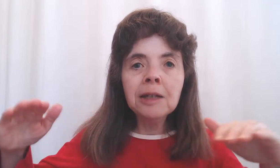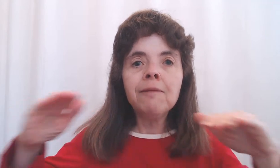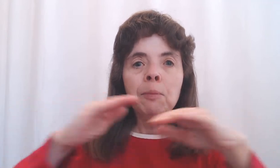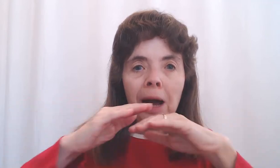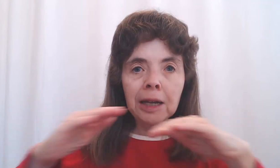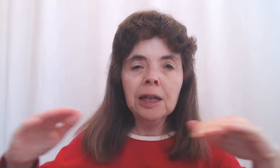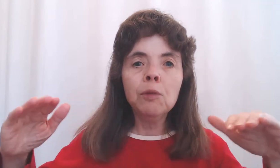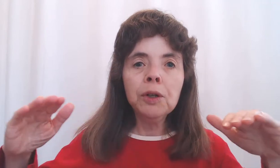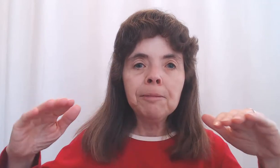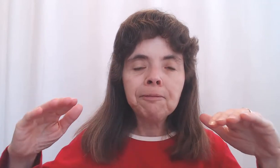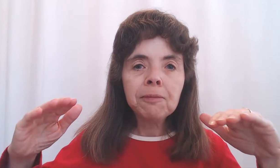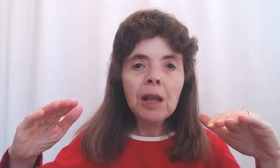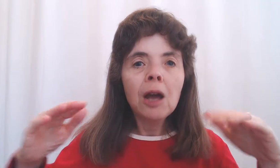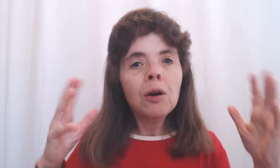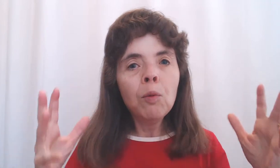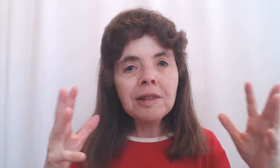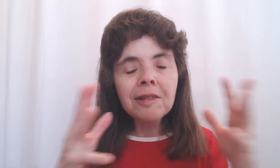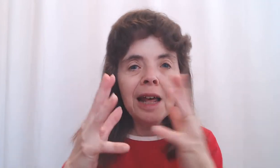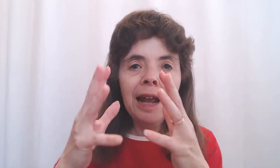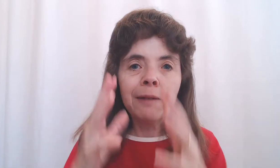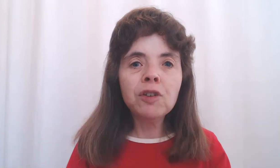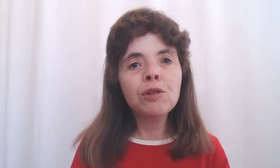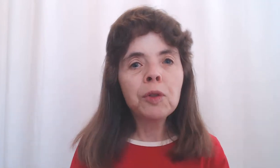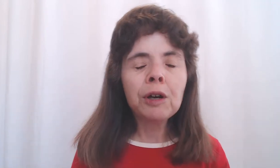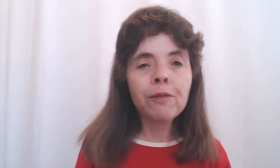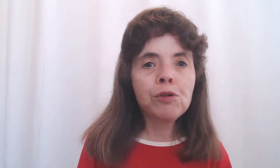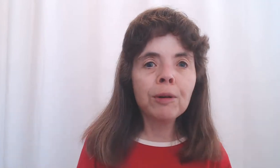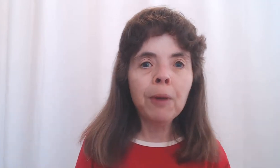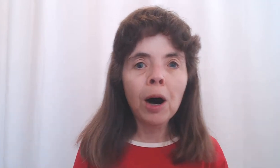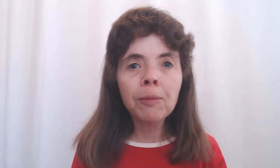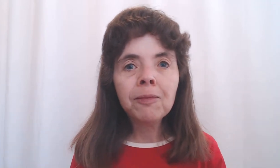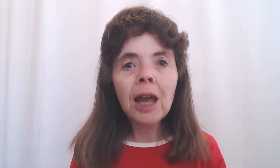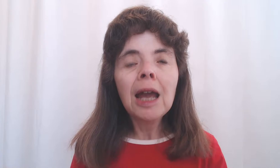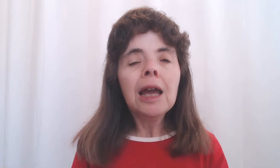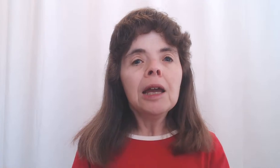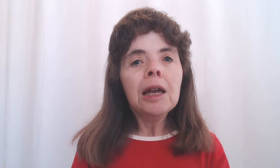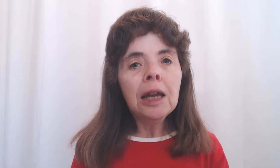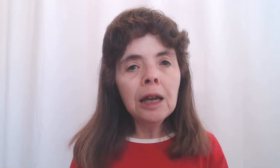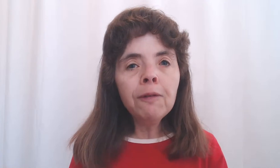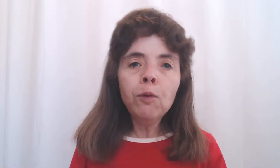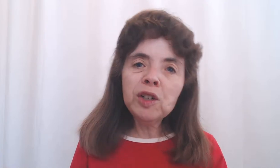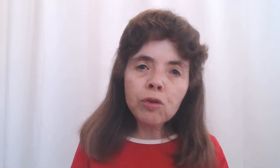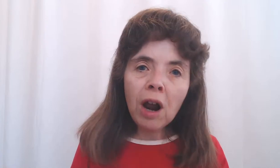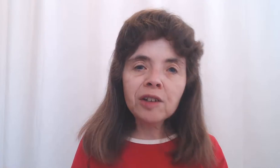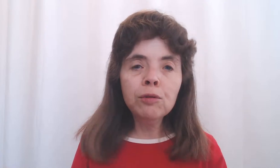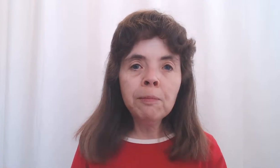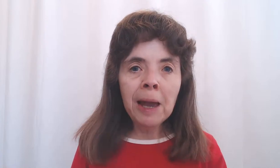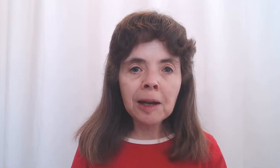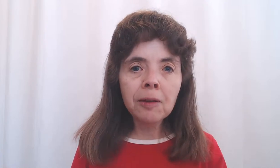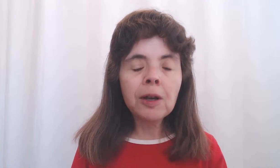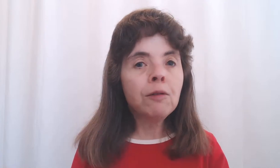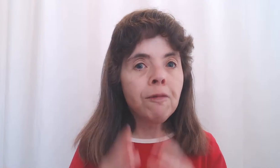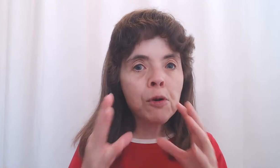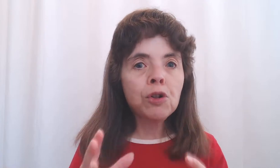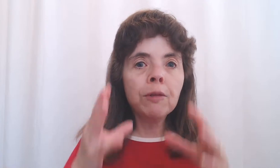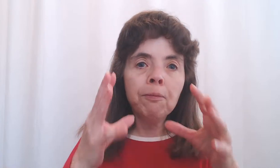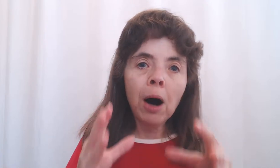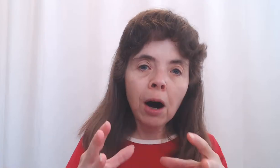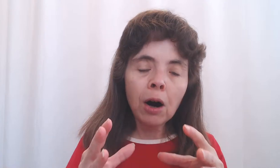everybody equally. What does that have to do with the conversion of Paul? If we try to make the conversion of Paul,